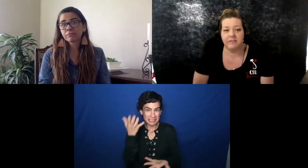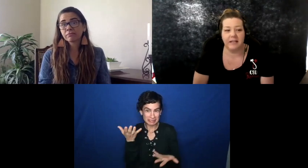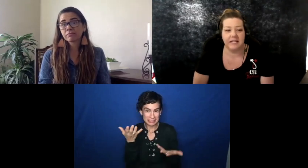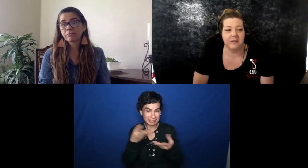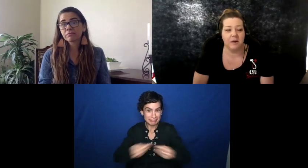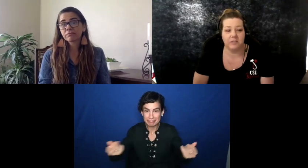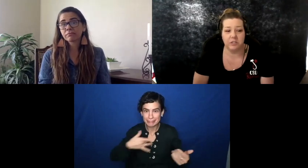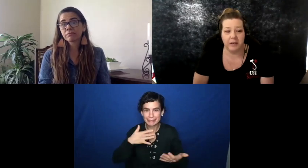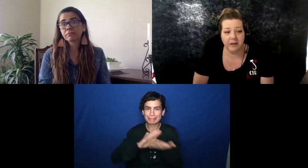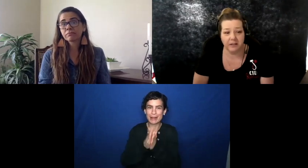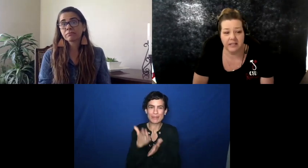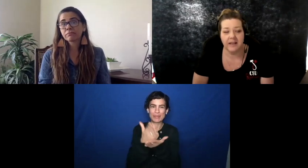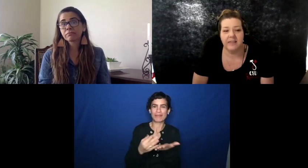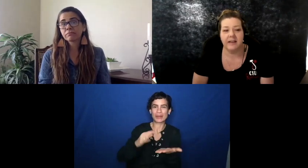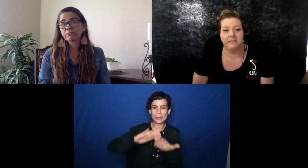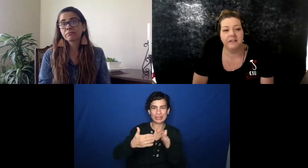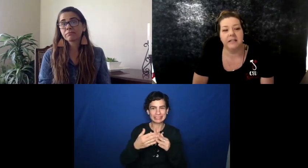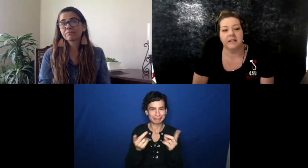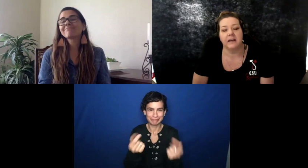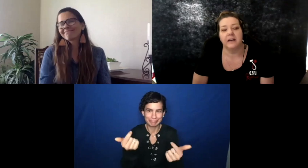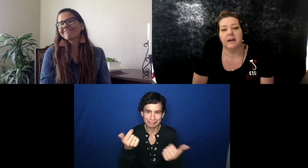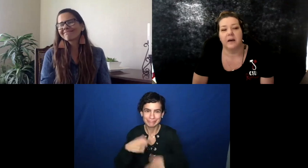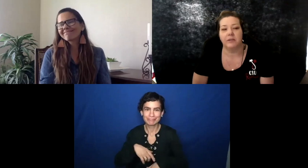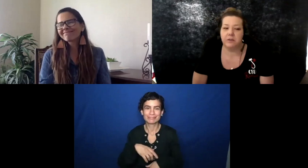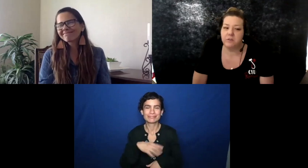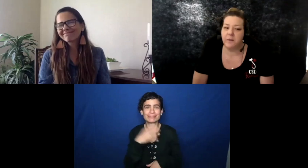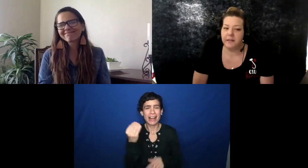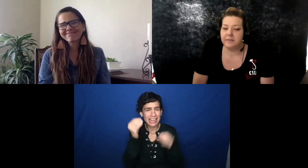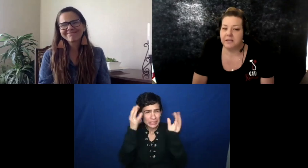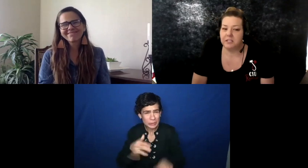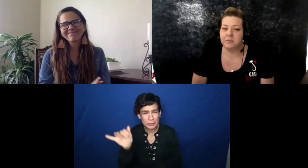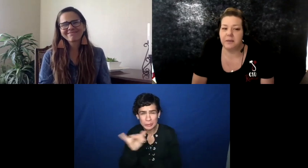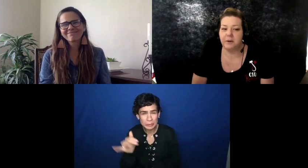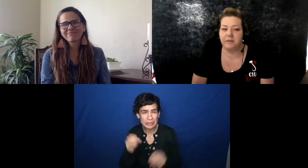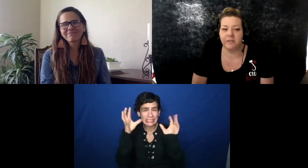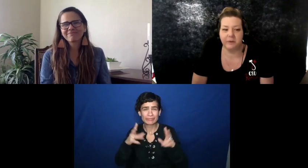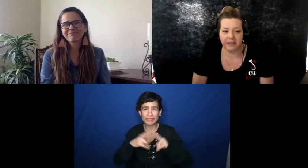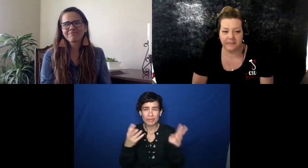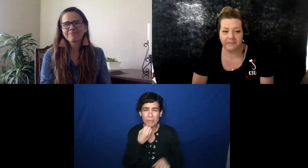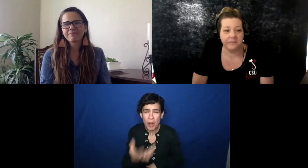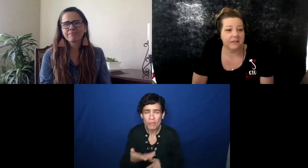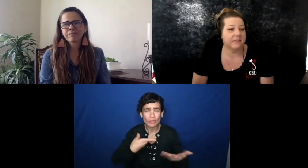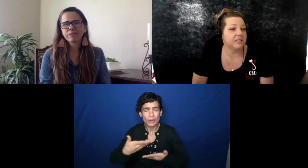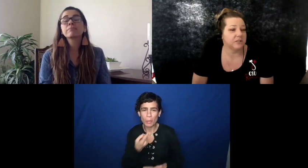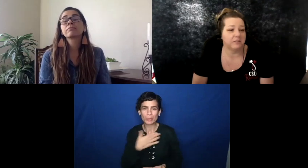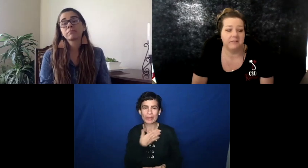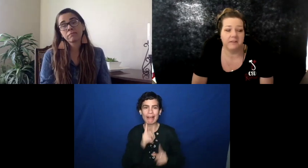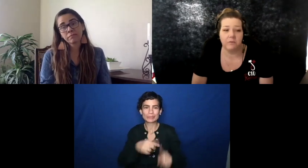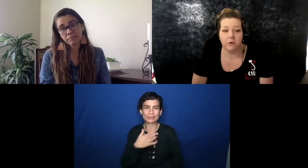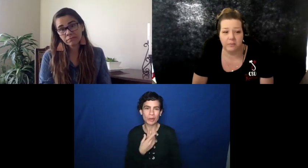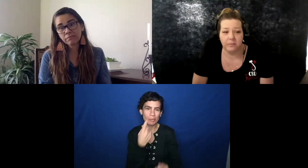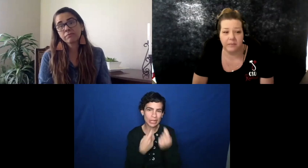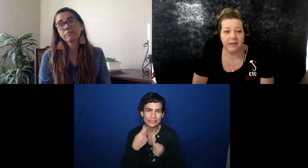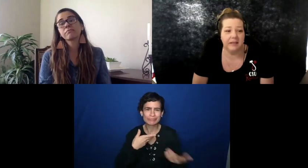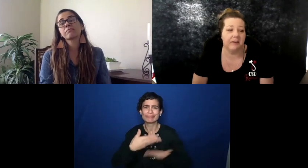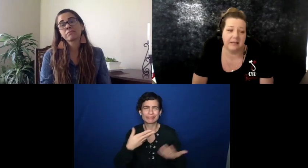I felt like even though I was a new parent, that feeling really goes away quickly because you become part of a community. The teachers have been very